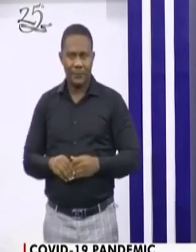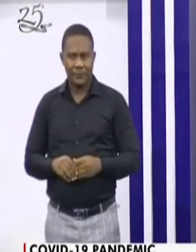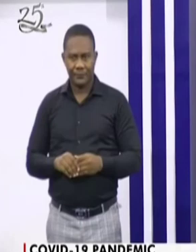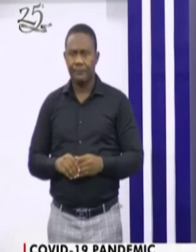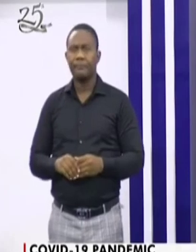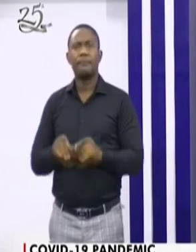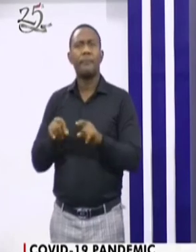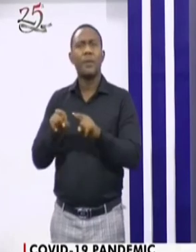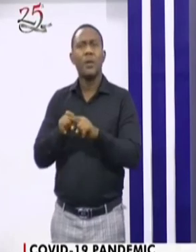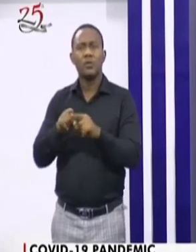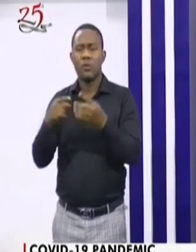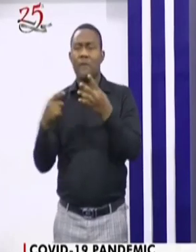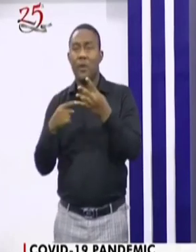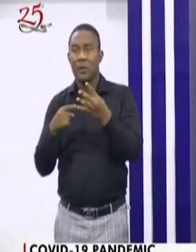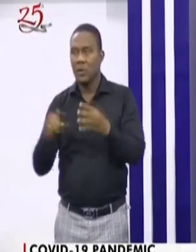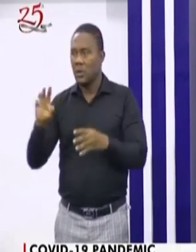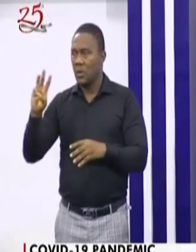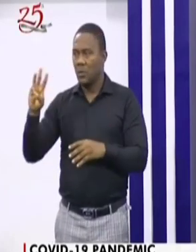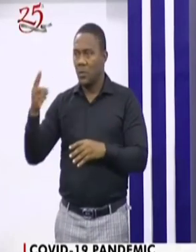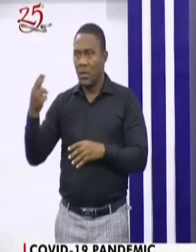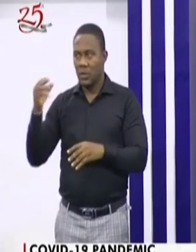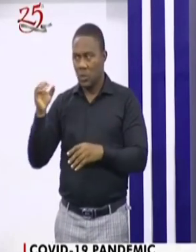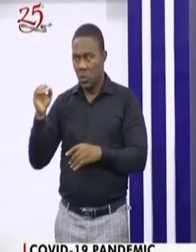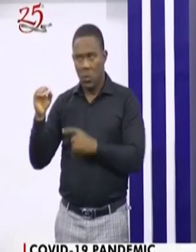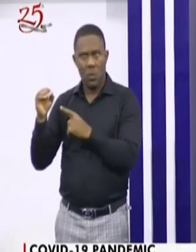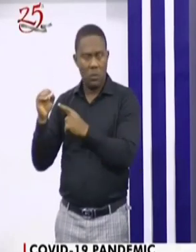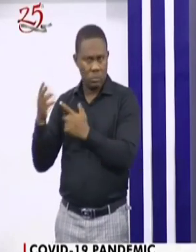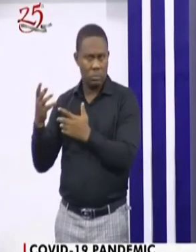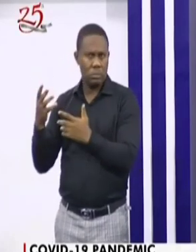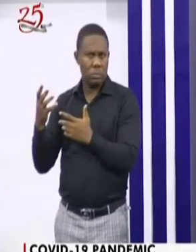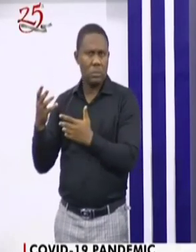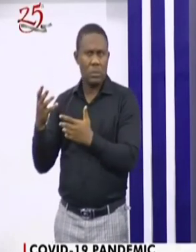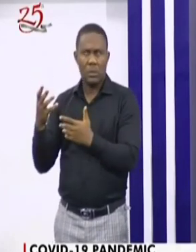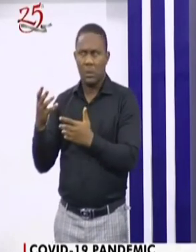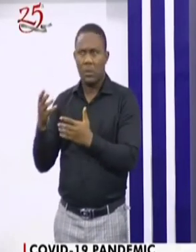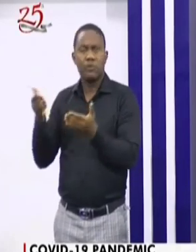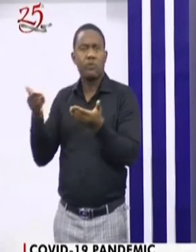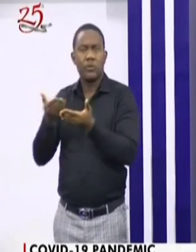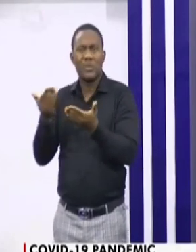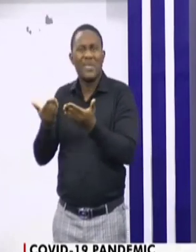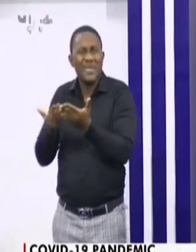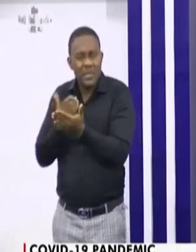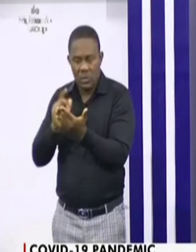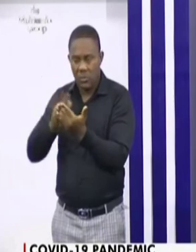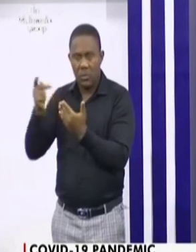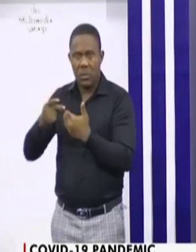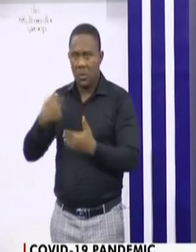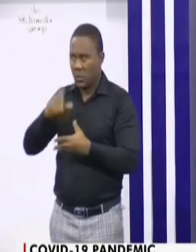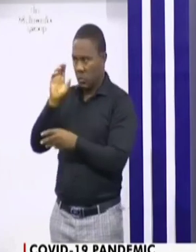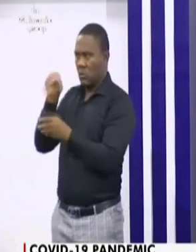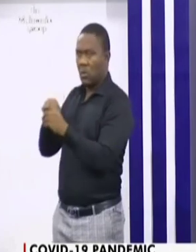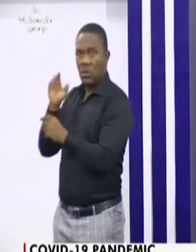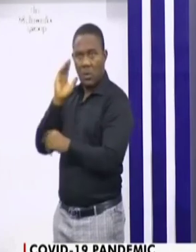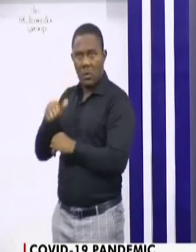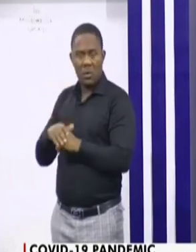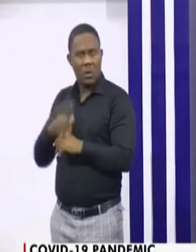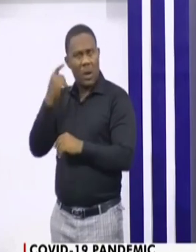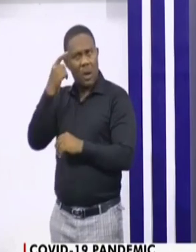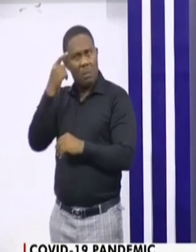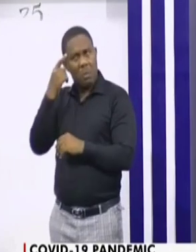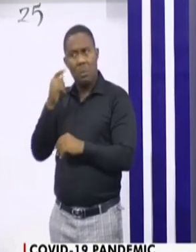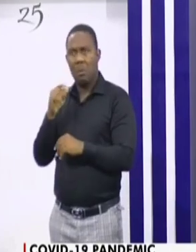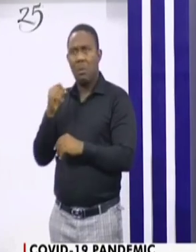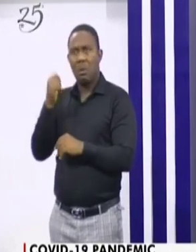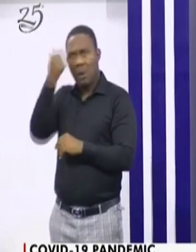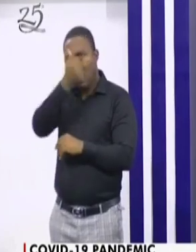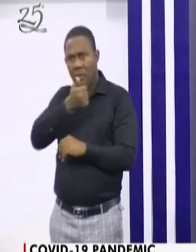an external quality assurance program, and we will be taking part in this external quality assurance program. I understand that the Africa CDC is